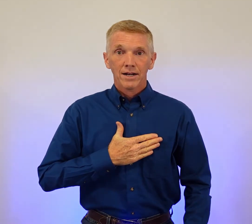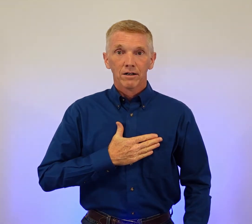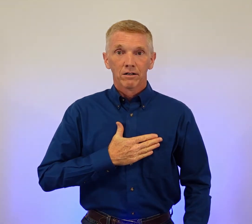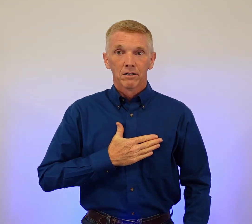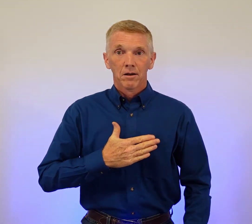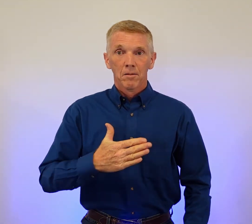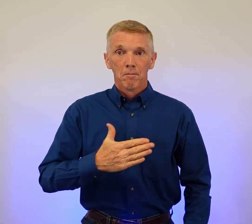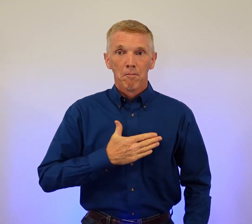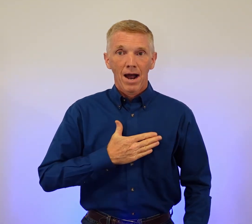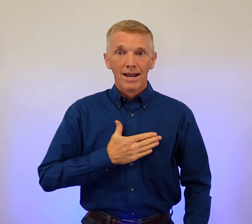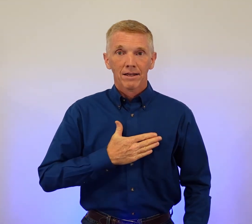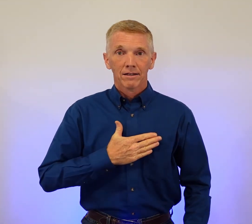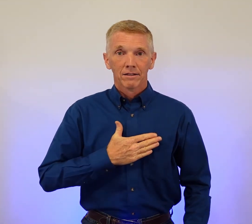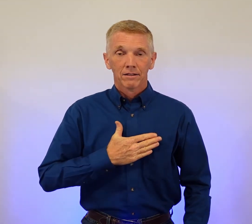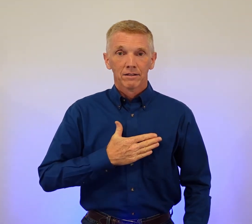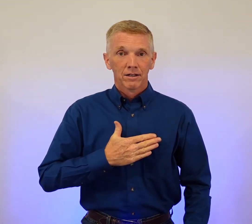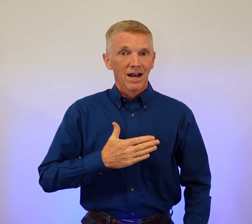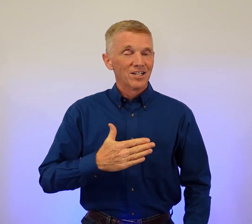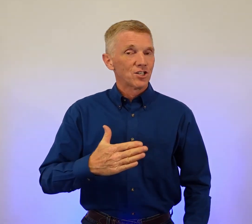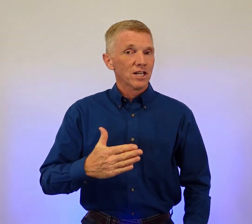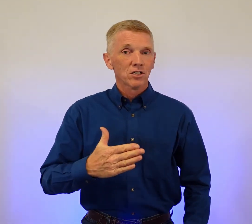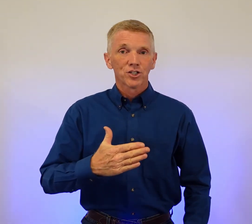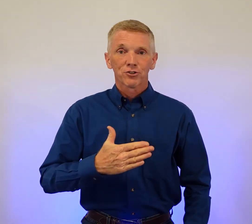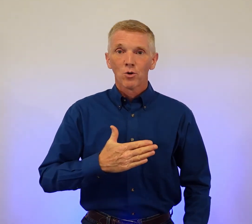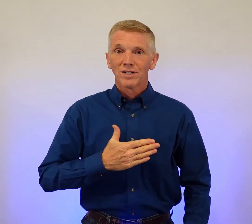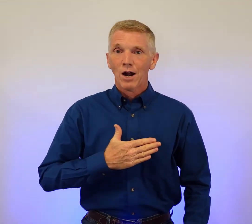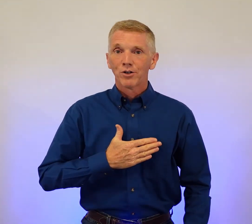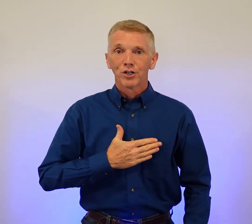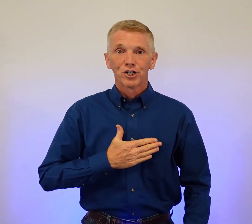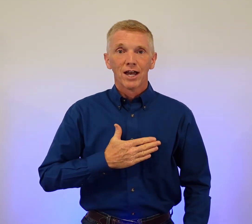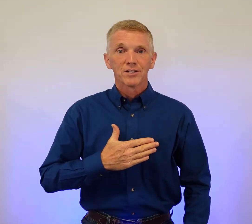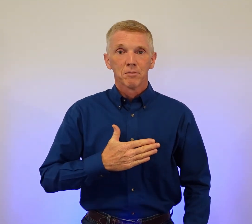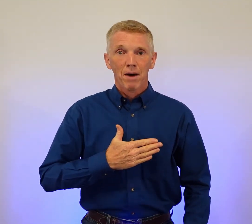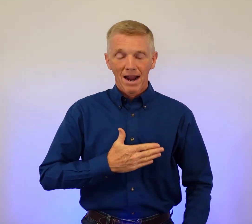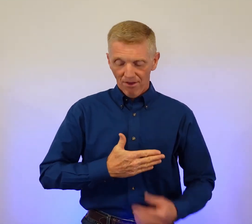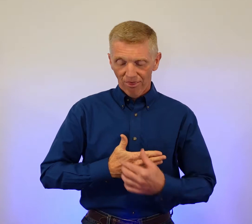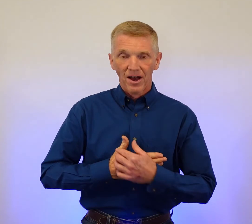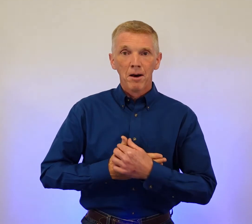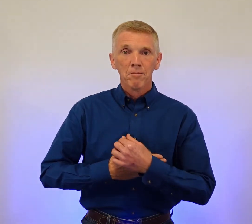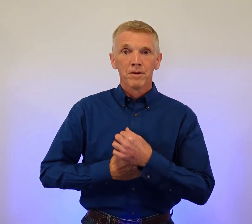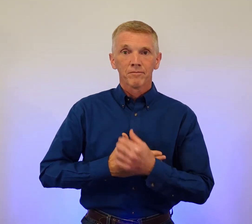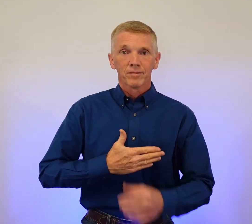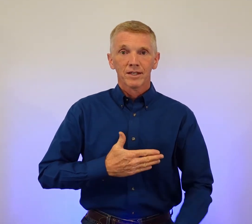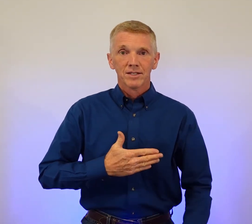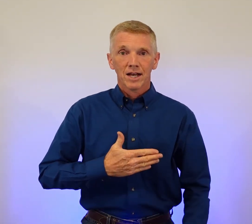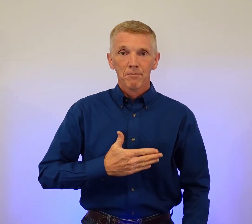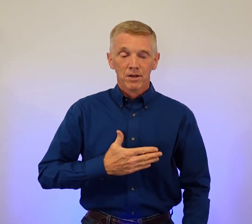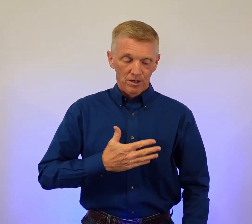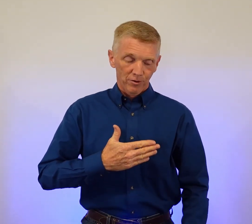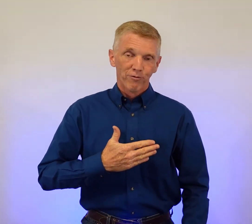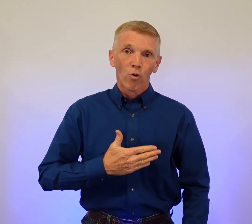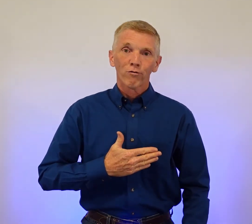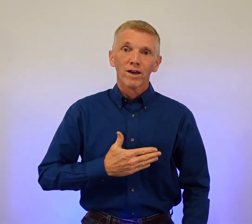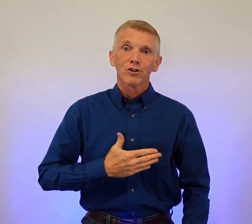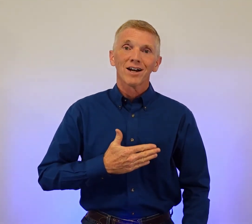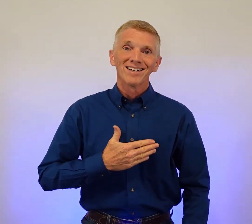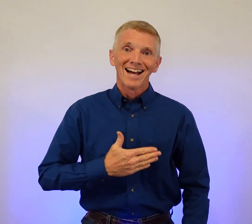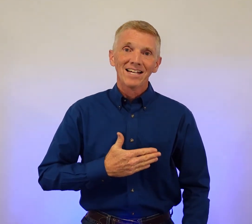here, my. A single stroke down to your chest, my. The thumb is up, the forefingers are nice and